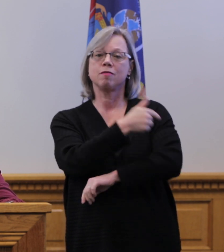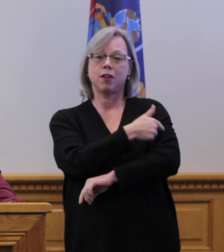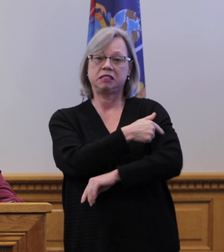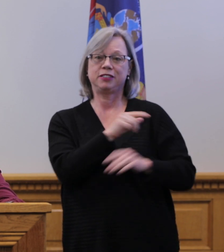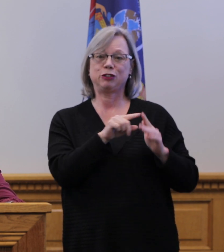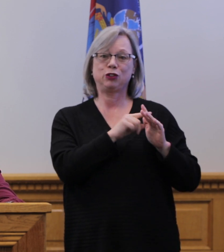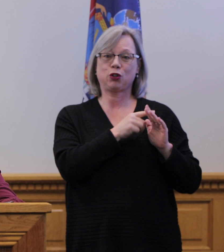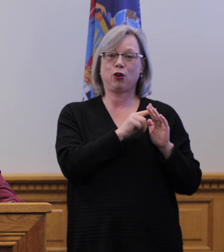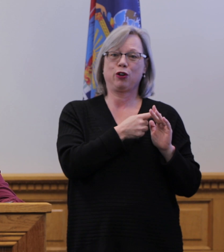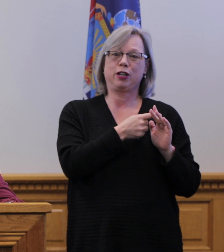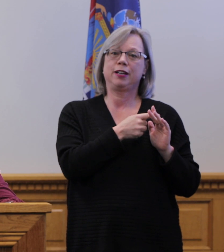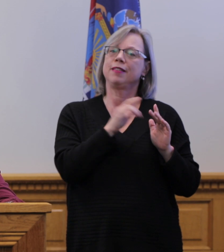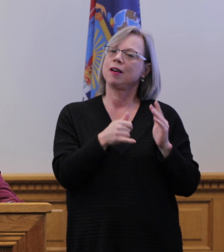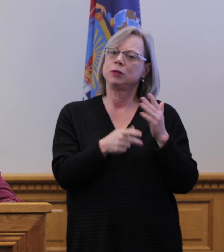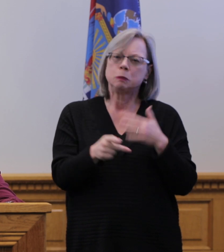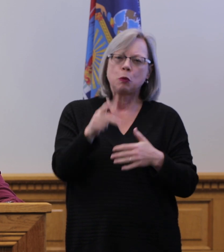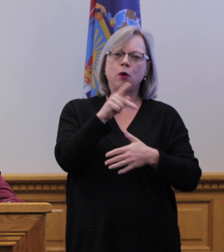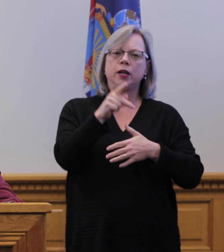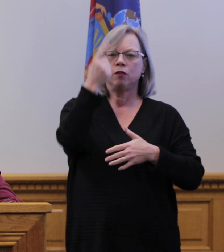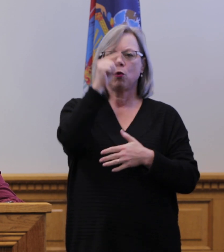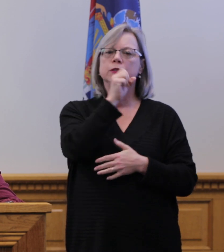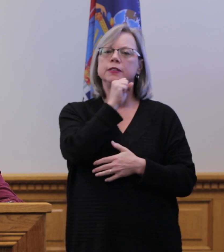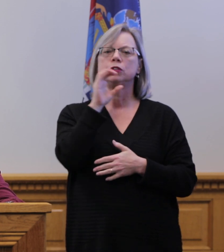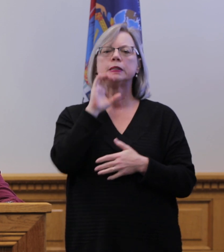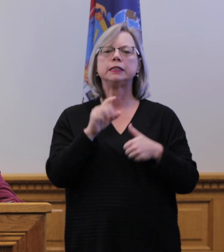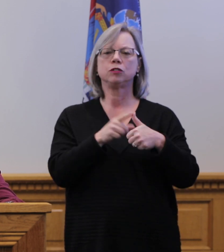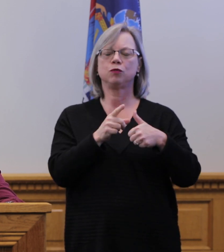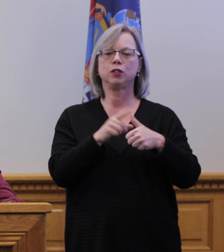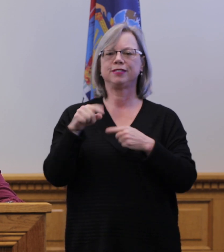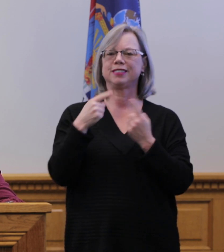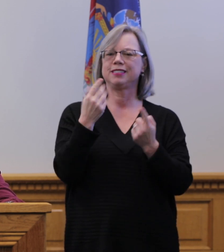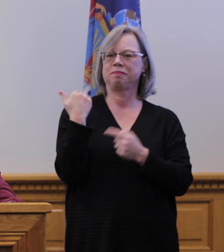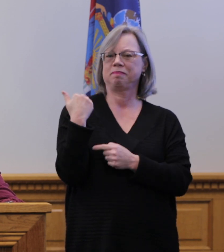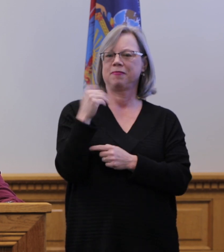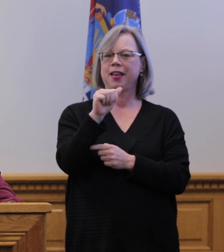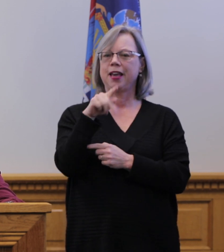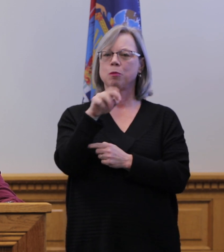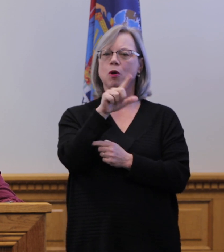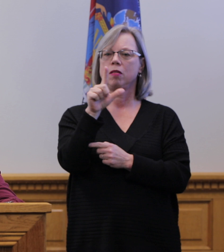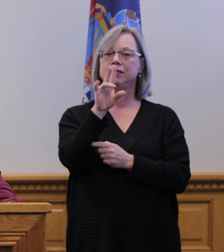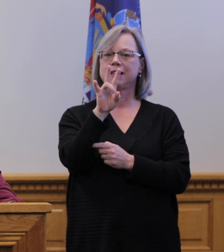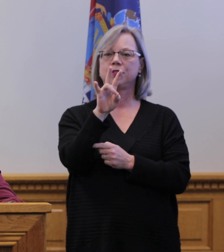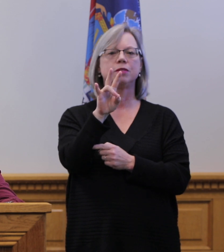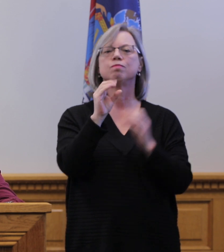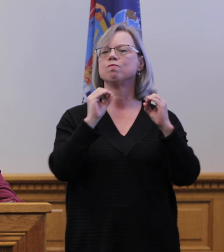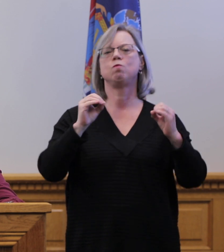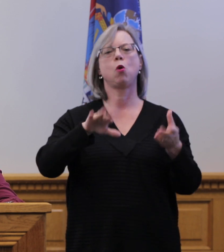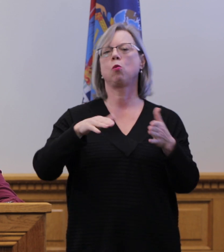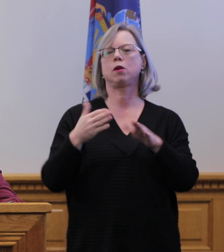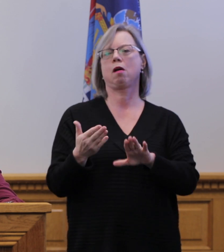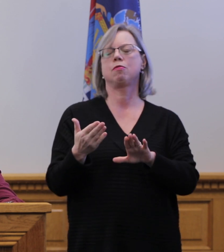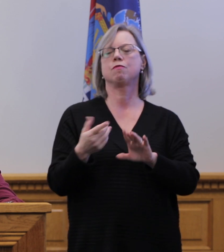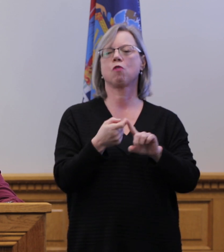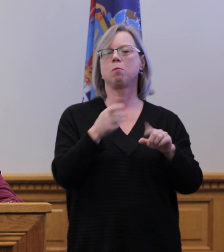vaccinations started, they were prioritized for seniors first. Since April 7th, we have not had a death from the virus.